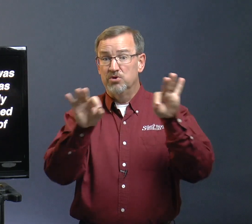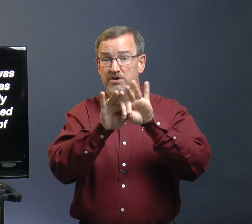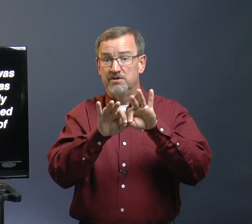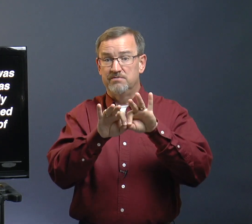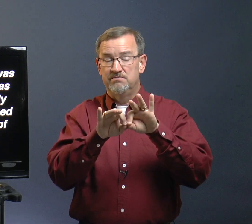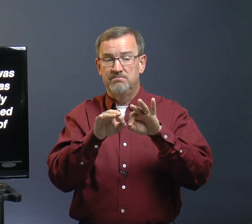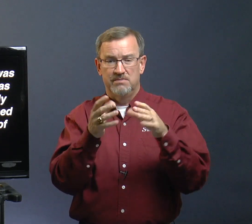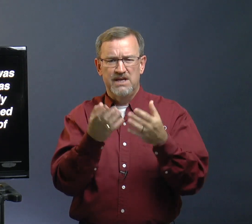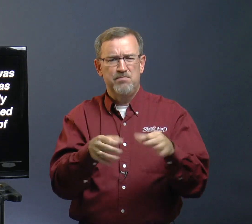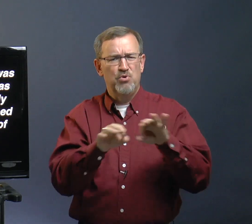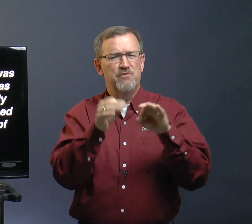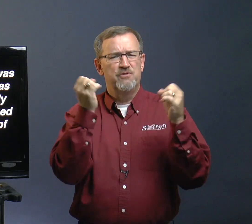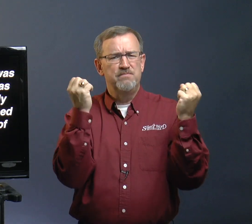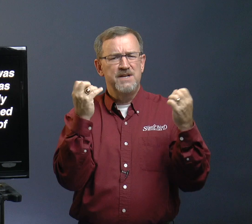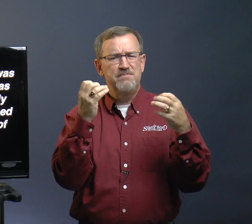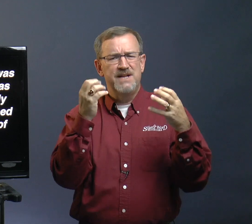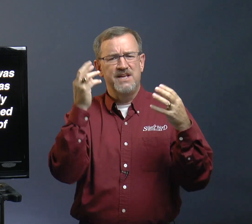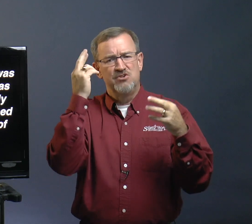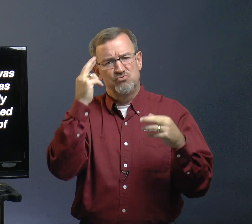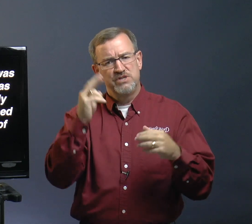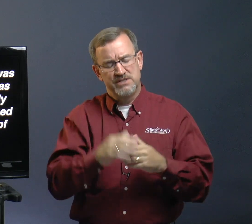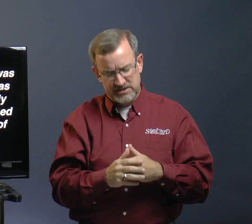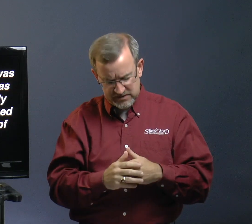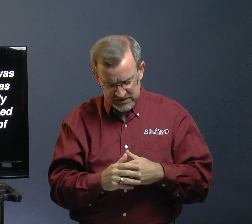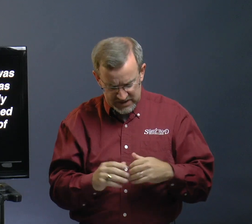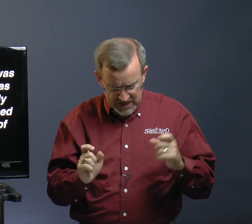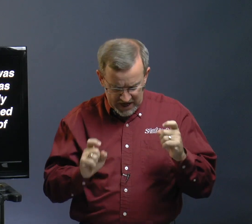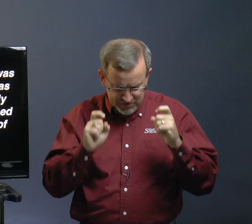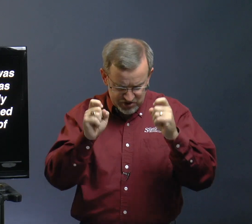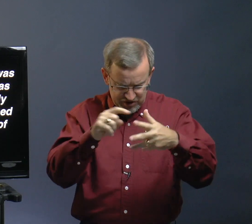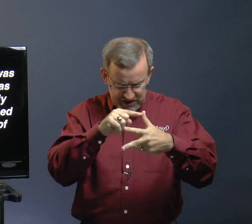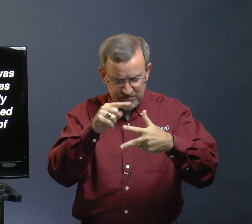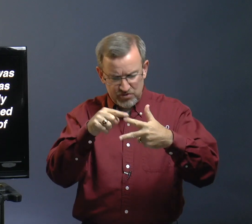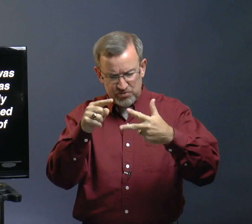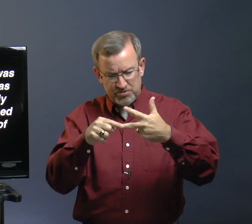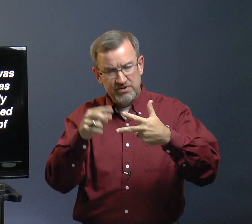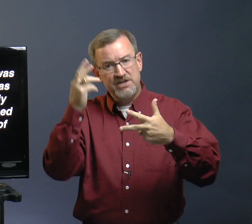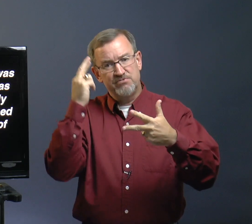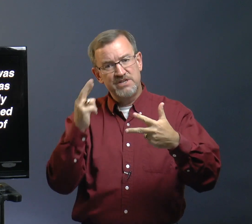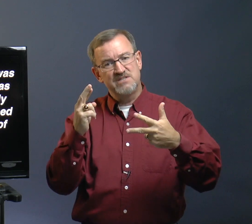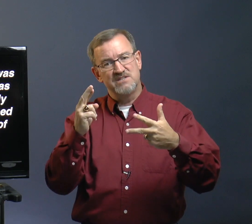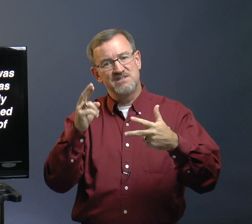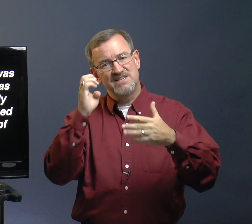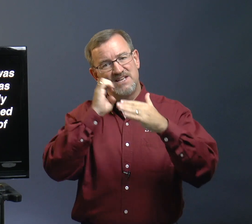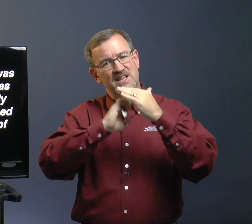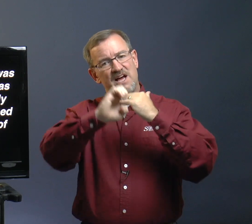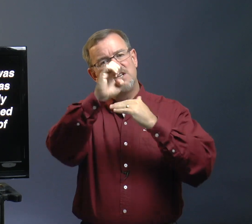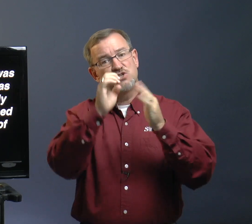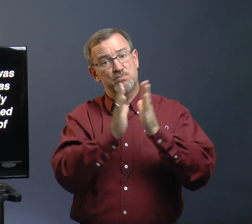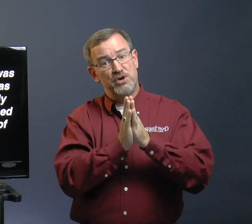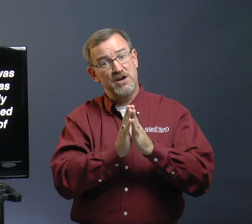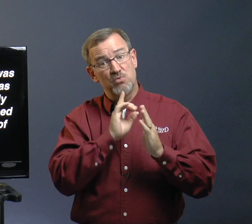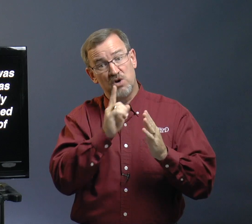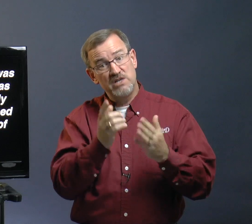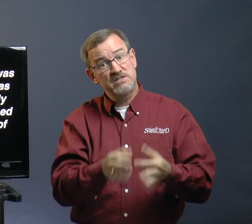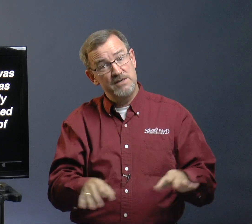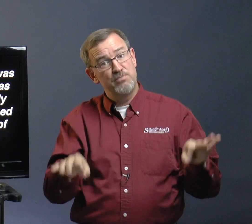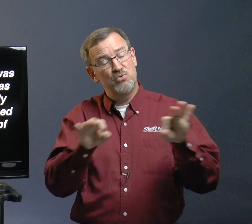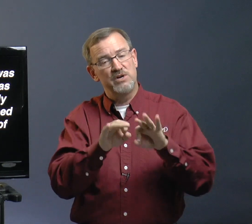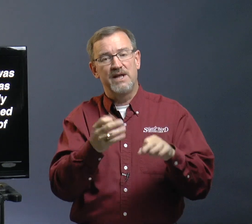important. Important for many, many reasons. I'm just going to give you 3 reasons Elijah's prayer was important